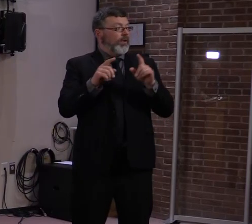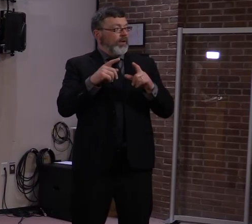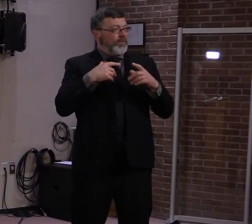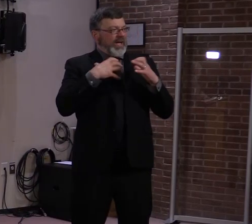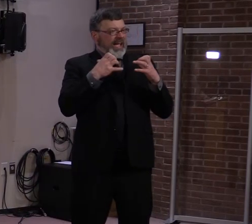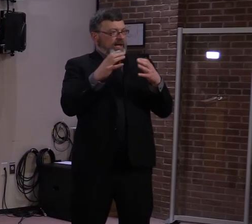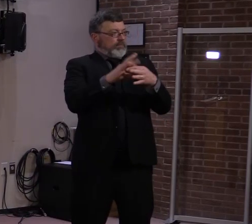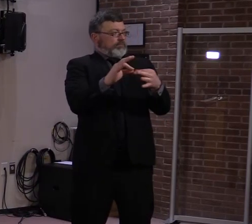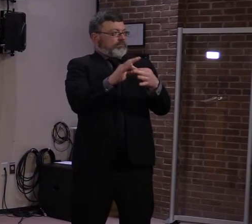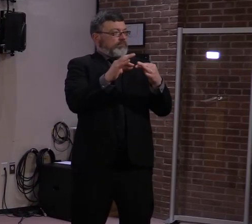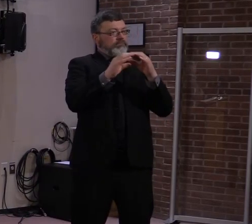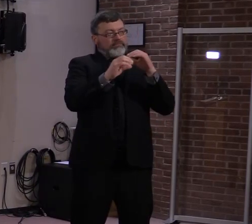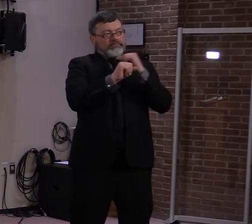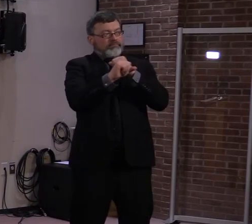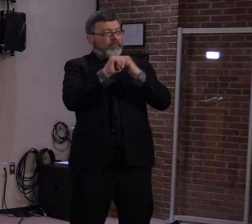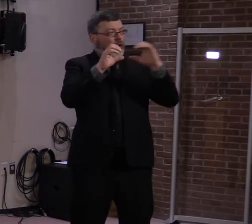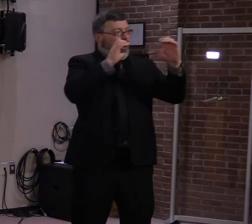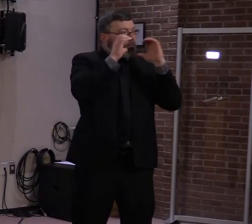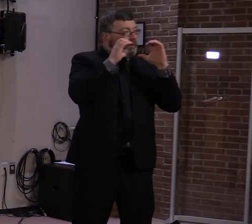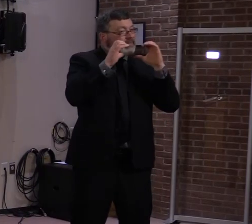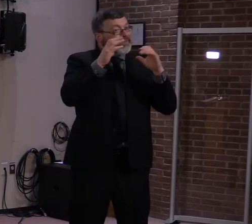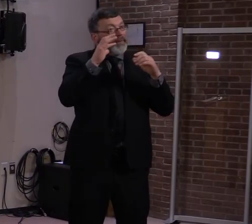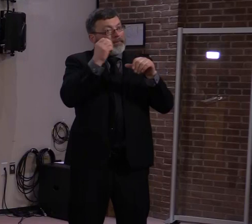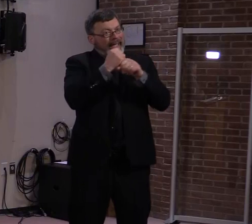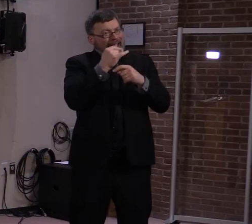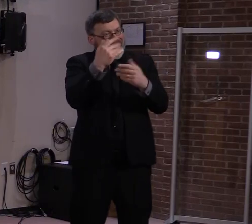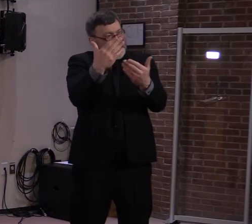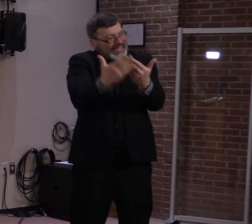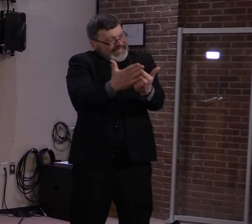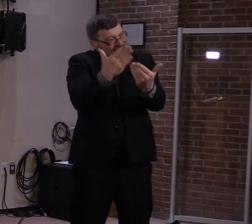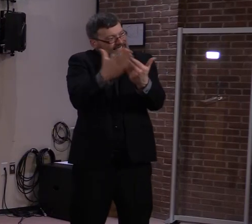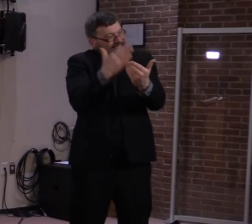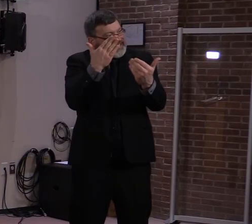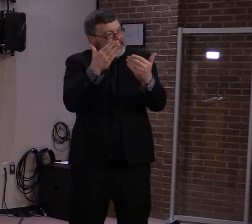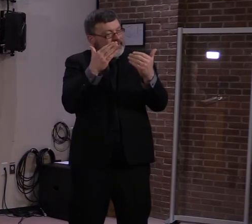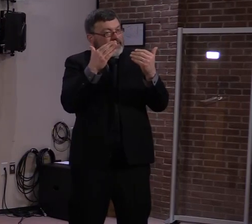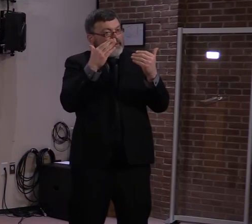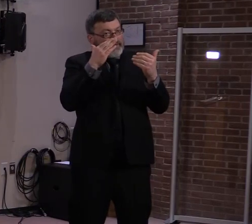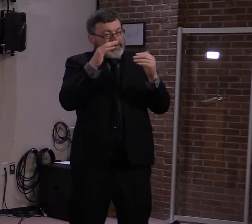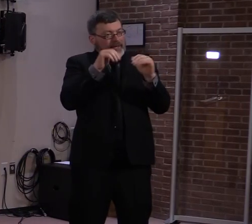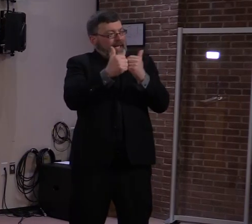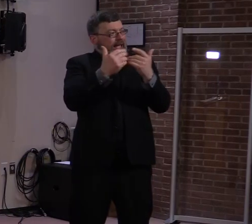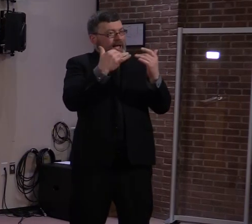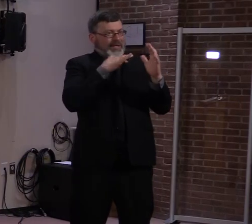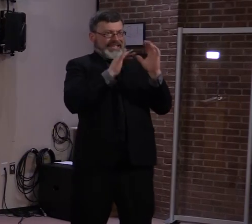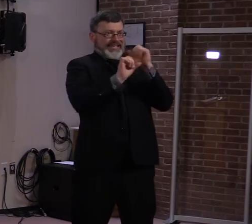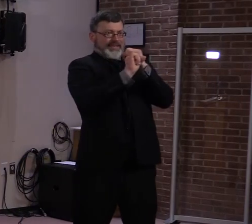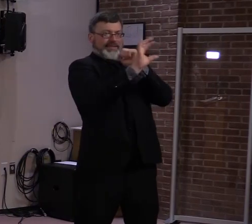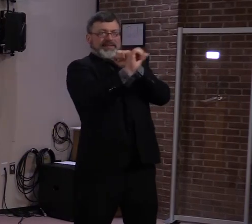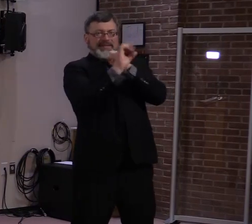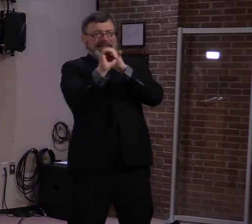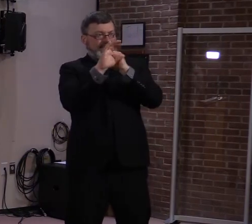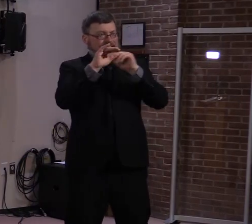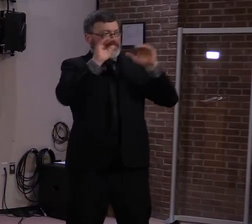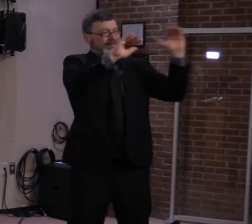it convenient, but also communicating to people why this is important. And I'll turn that over to Dr.